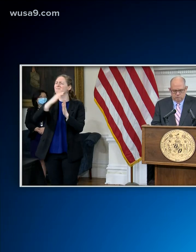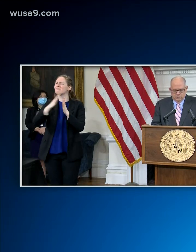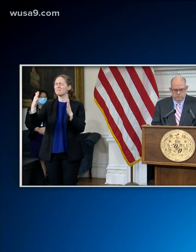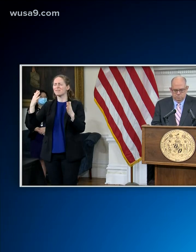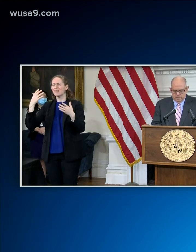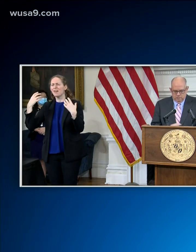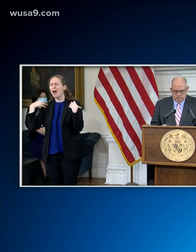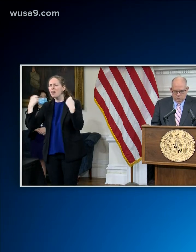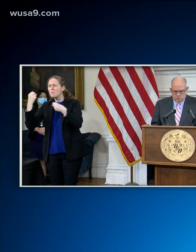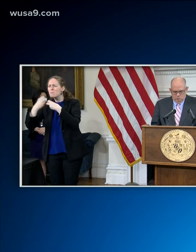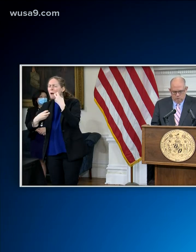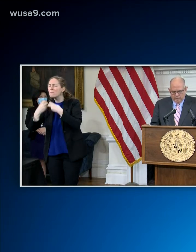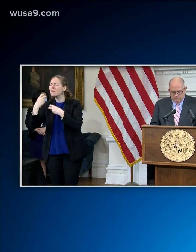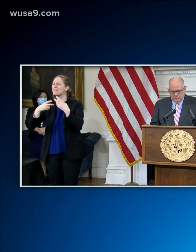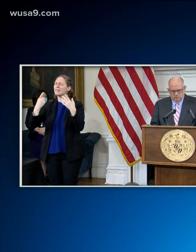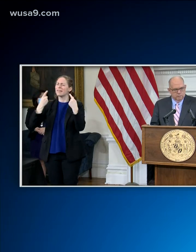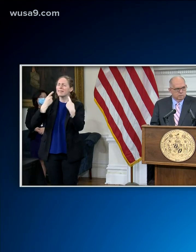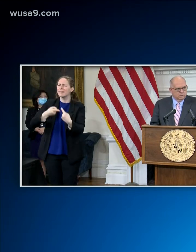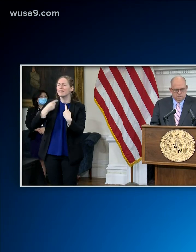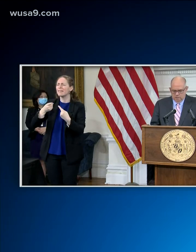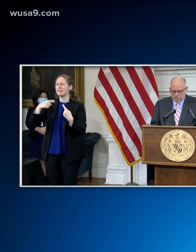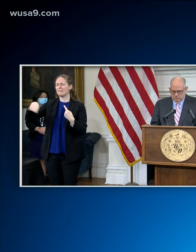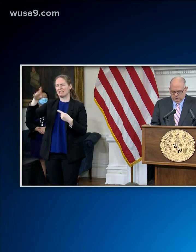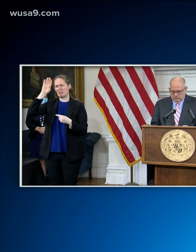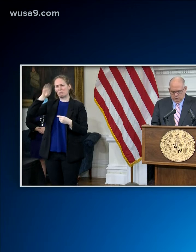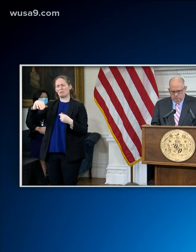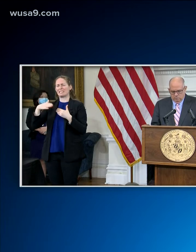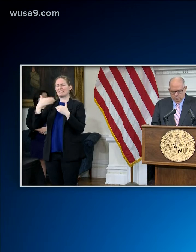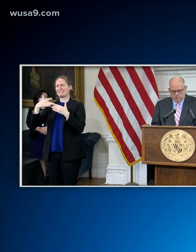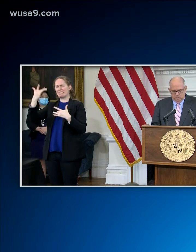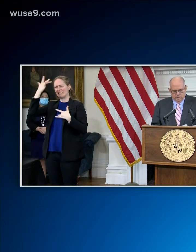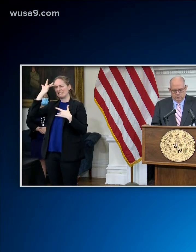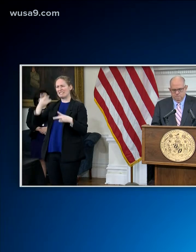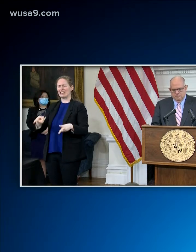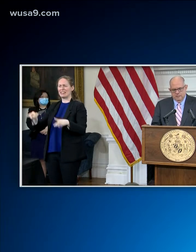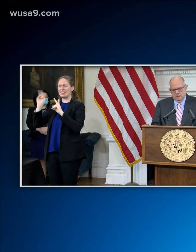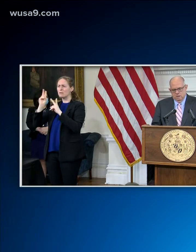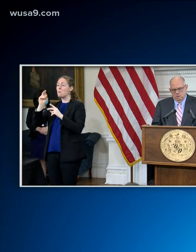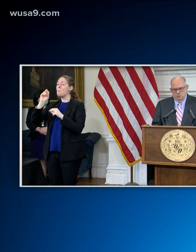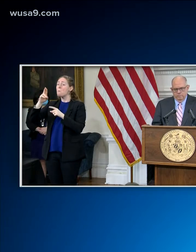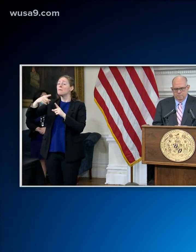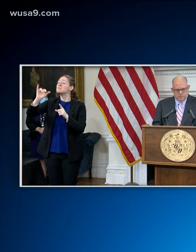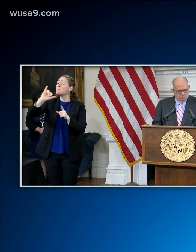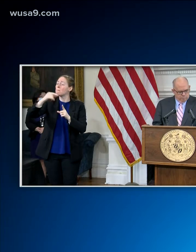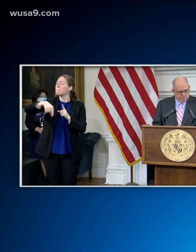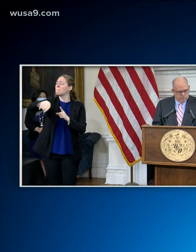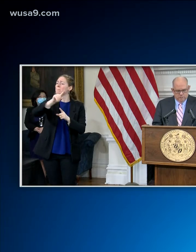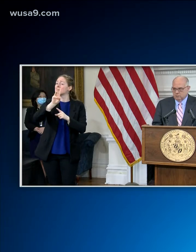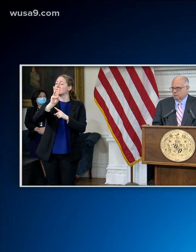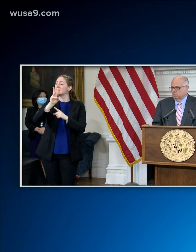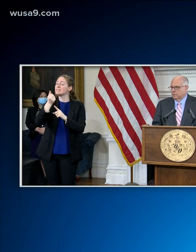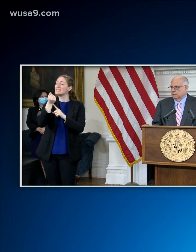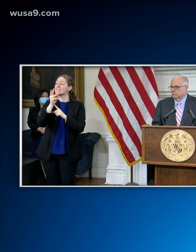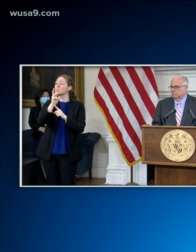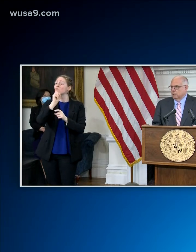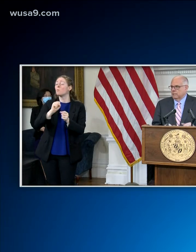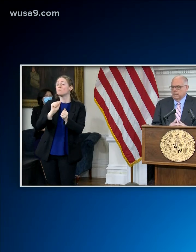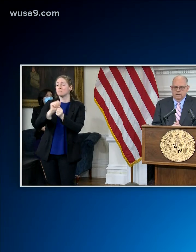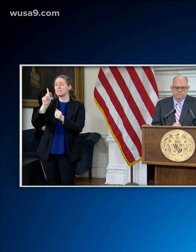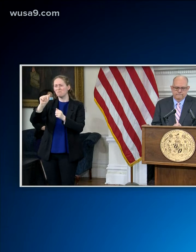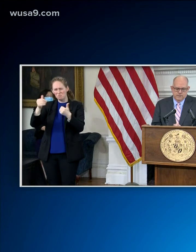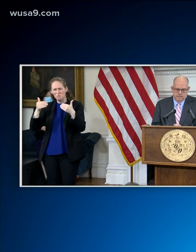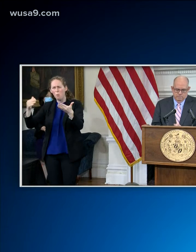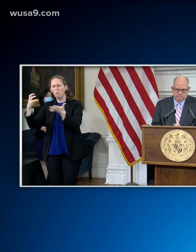that increase your risk, or any Marylander 16 and over with a disability. All of them can pre-register effective